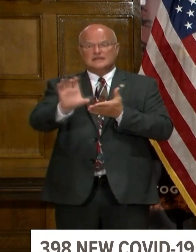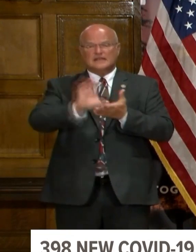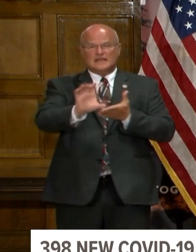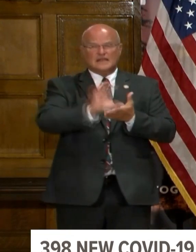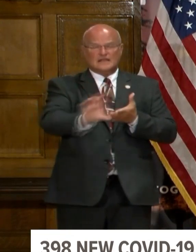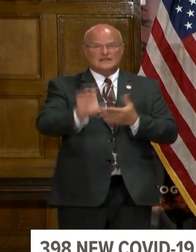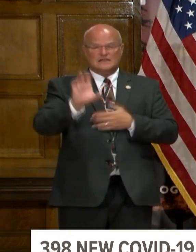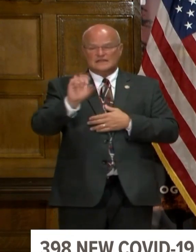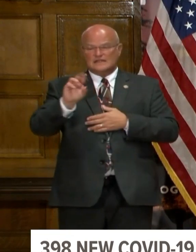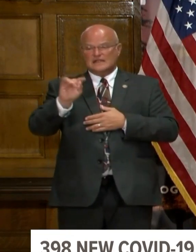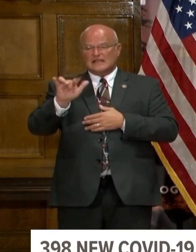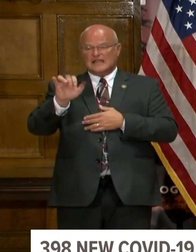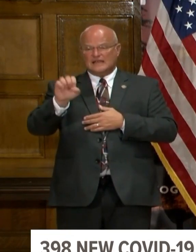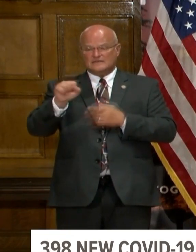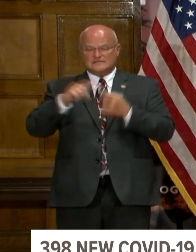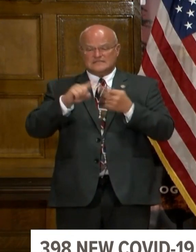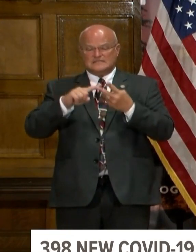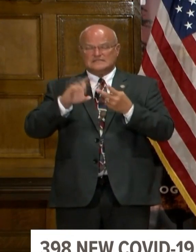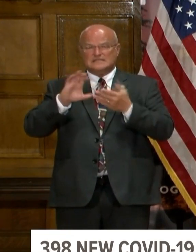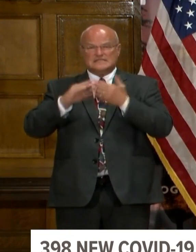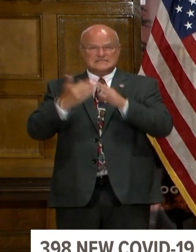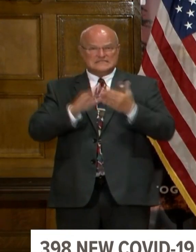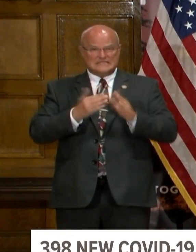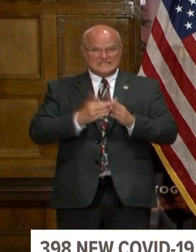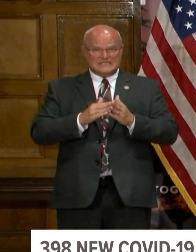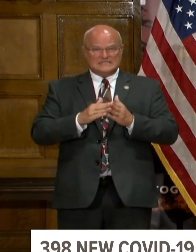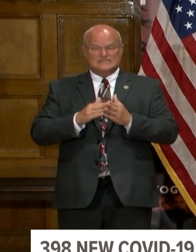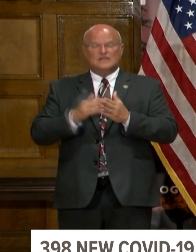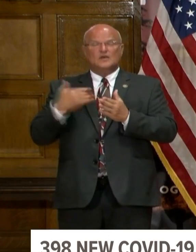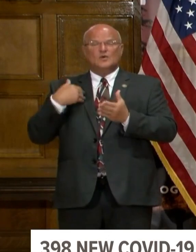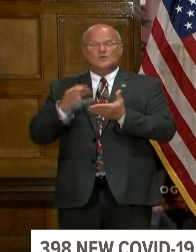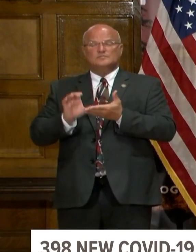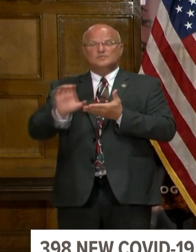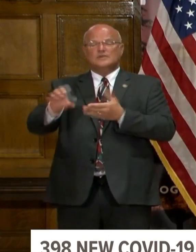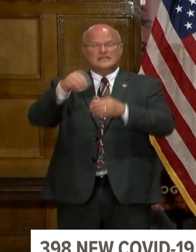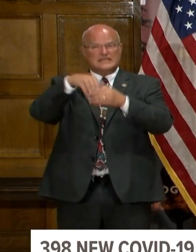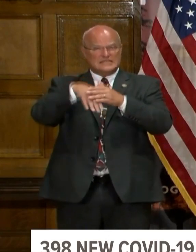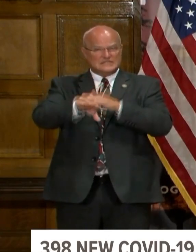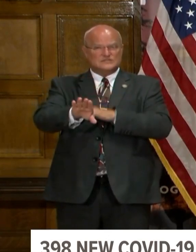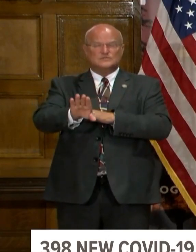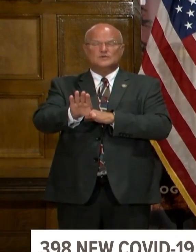out to our counties and our cities. We're putting it into,